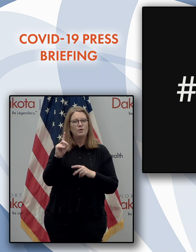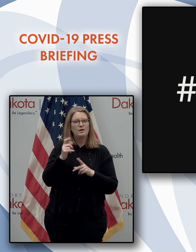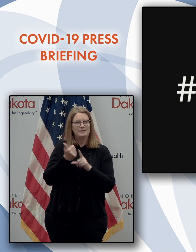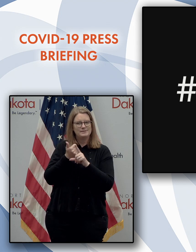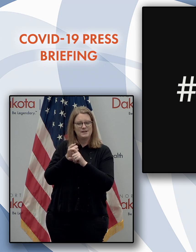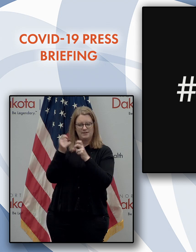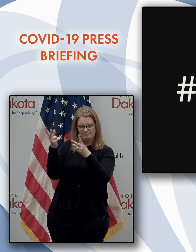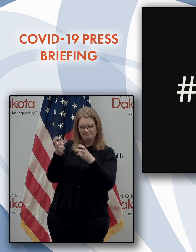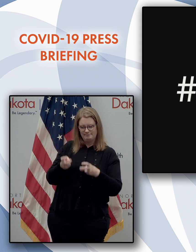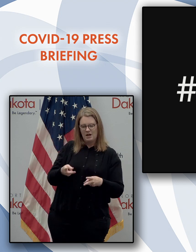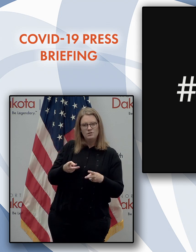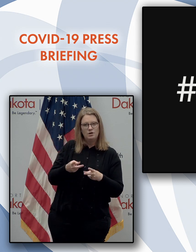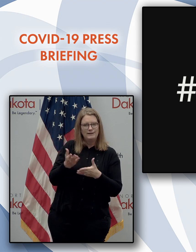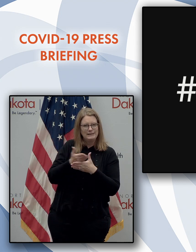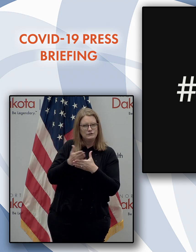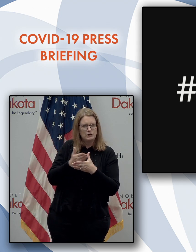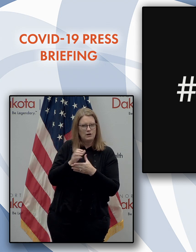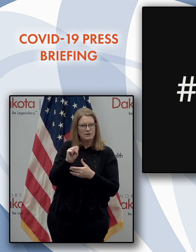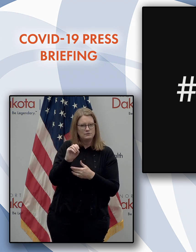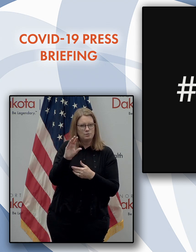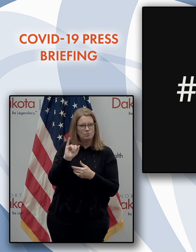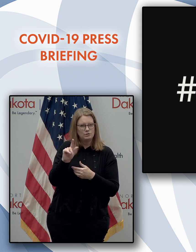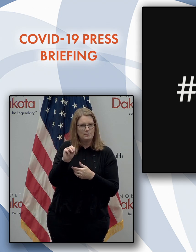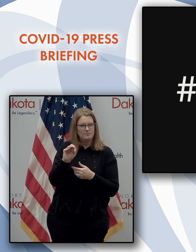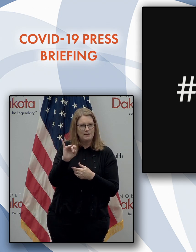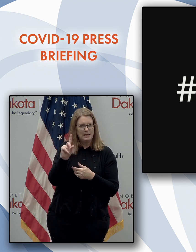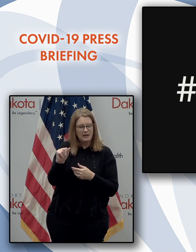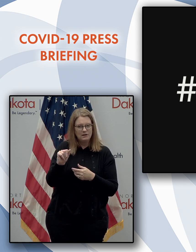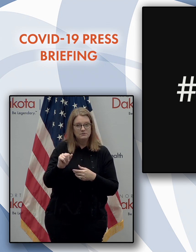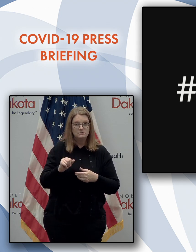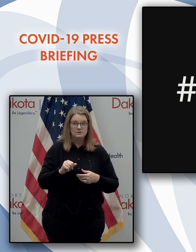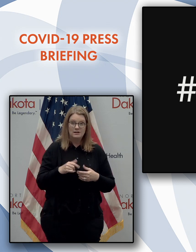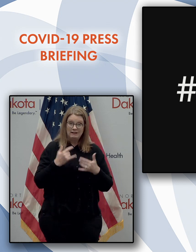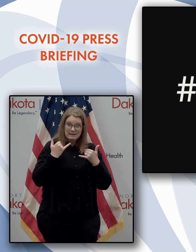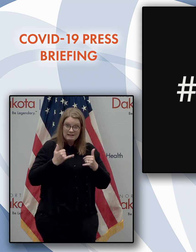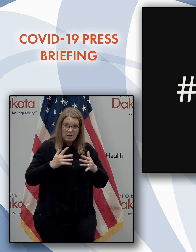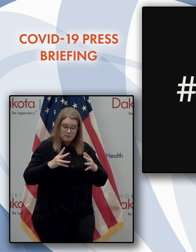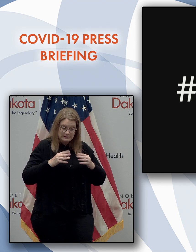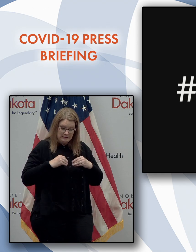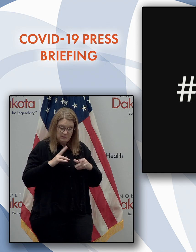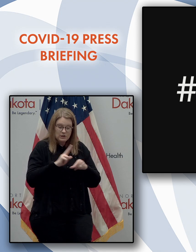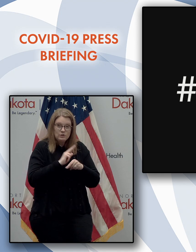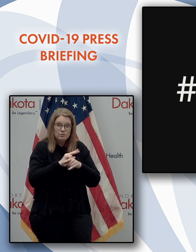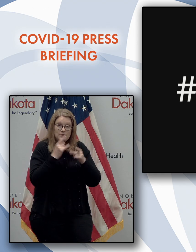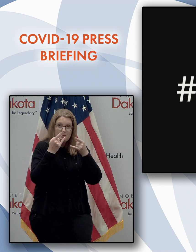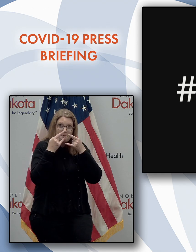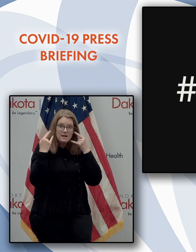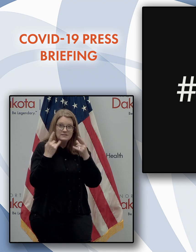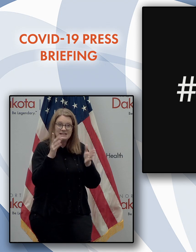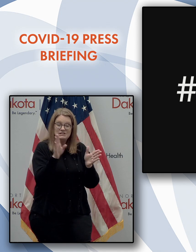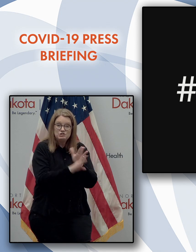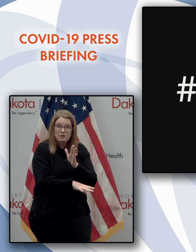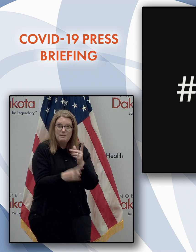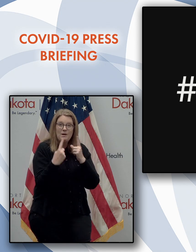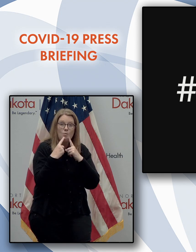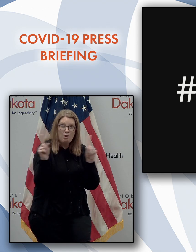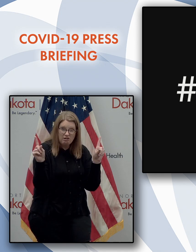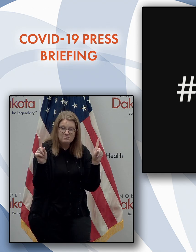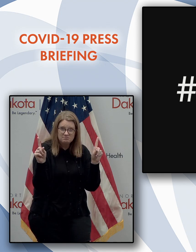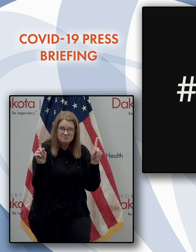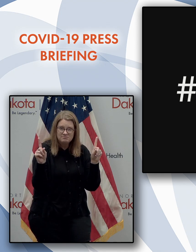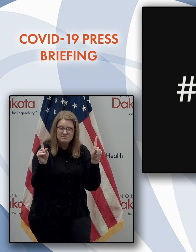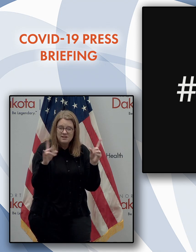platforms. The steps we're taking by wearing masks will have a huge impact. It is cheap and effective, and will allow us